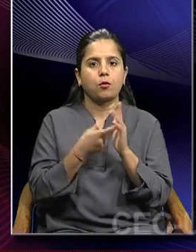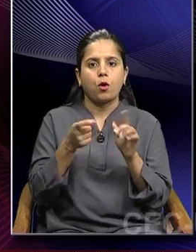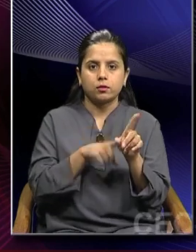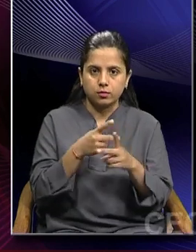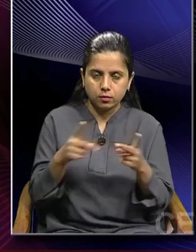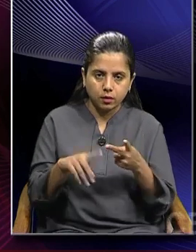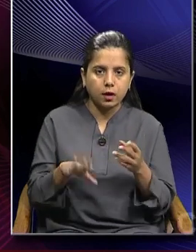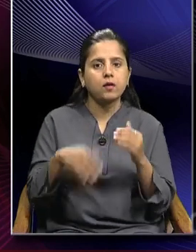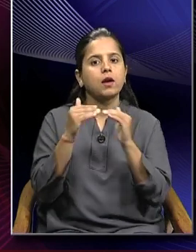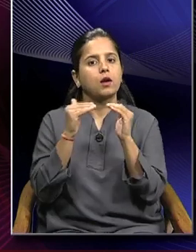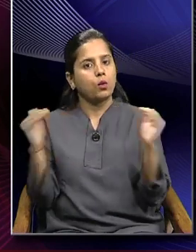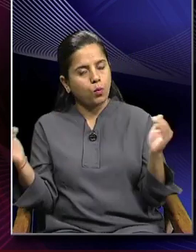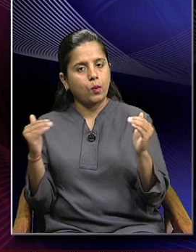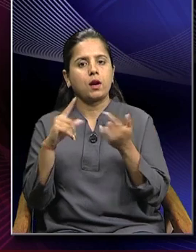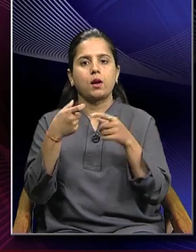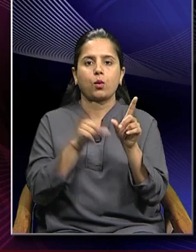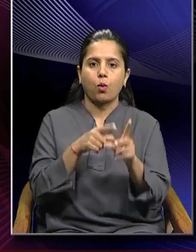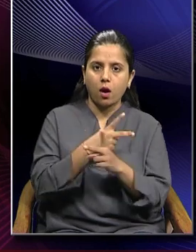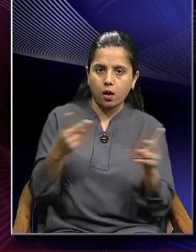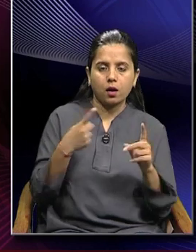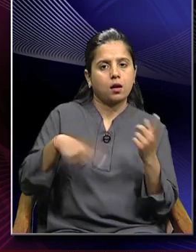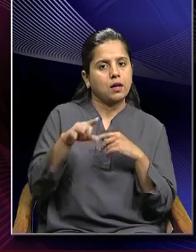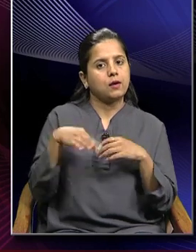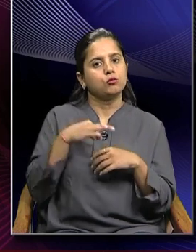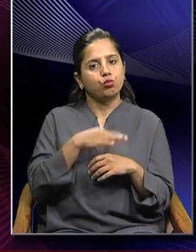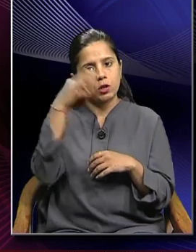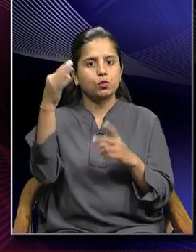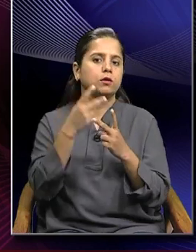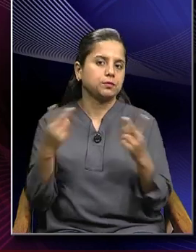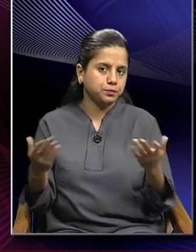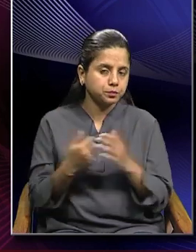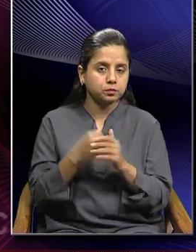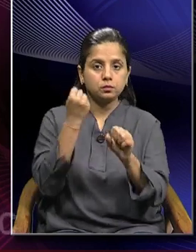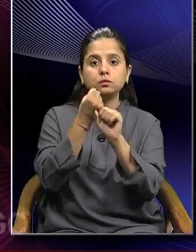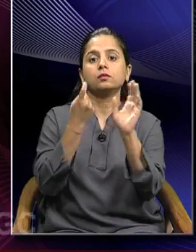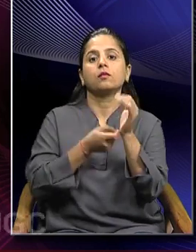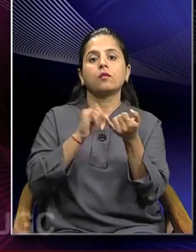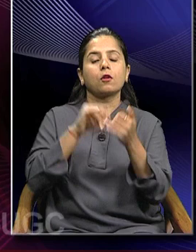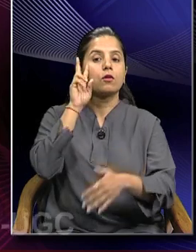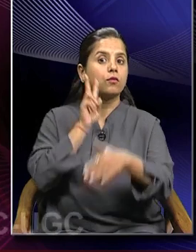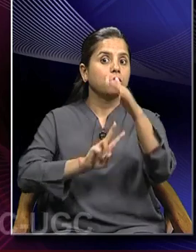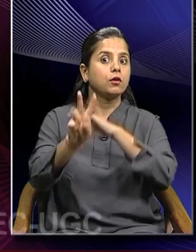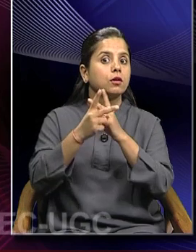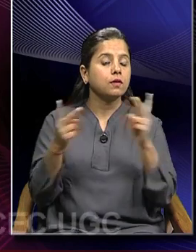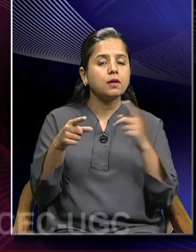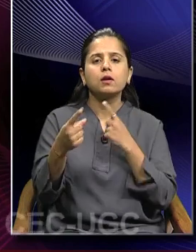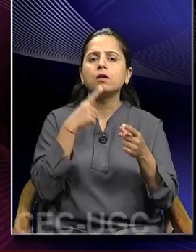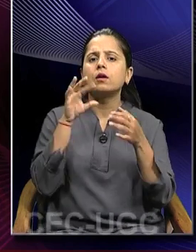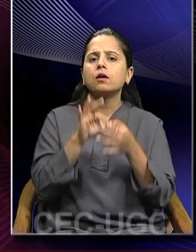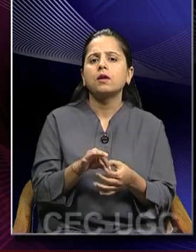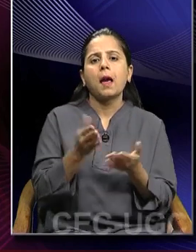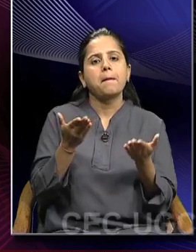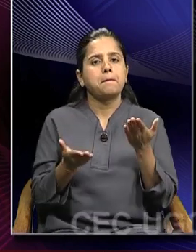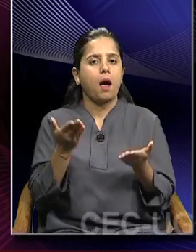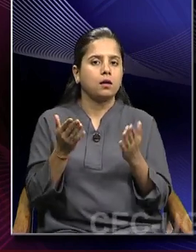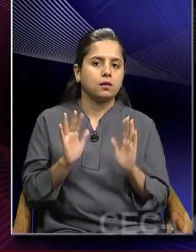taking equity and equality, and then we are talking about spirituality. So, GRS vision is actually talking about a